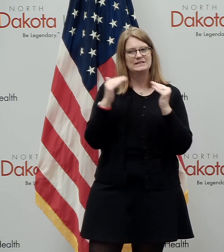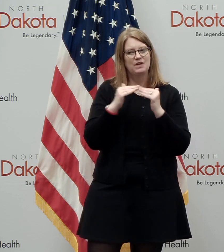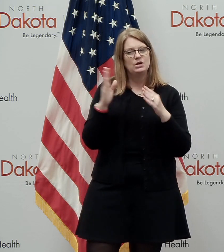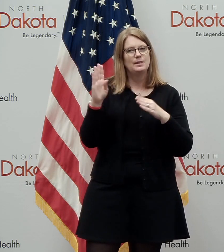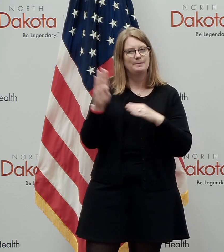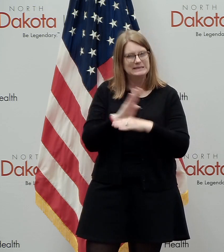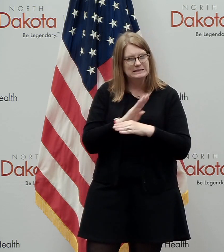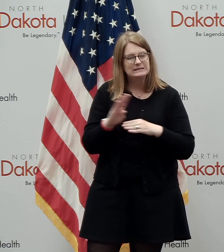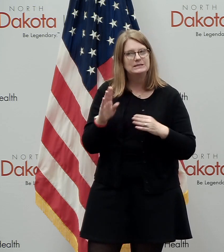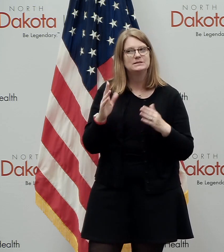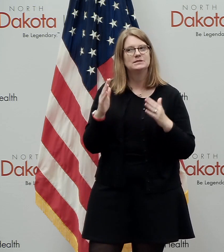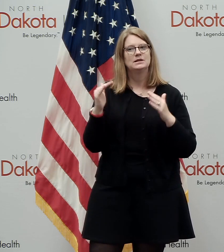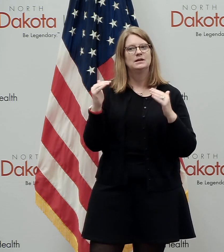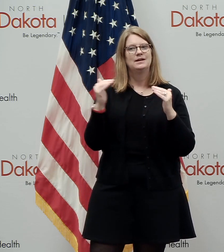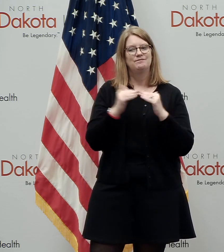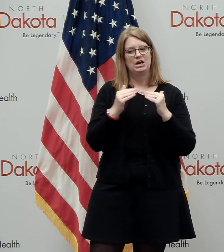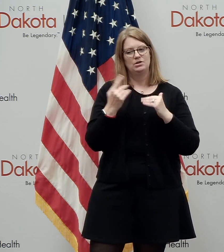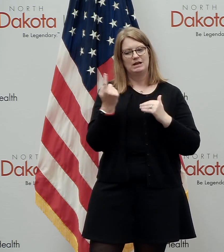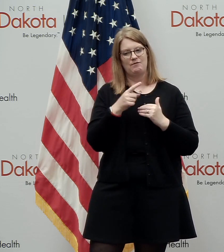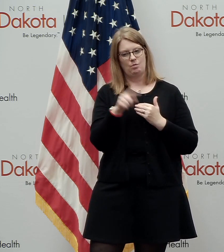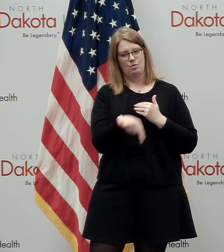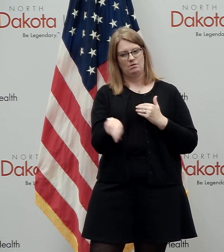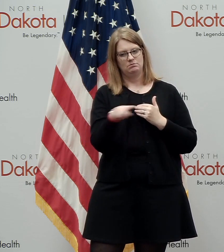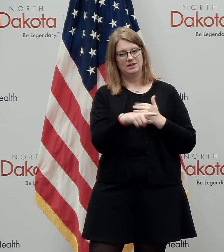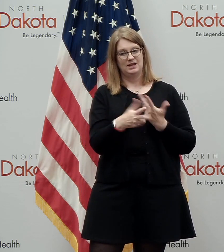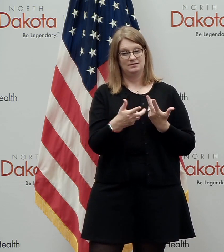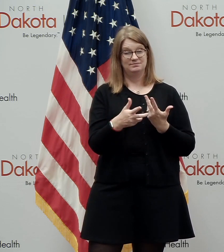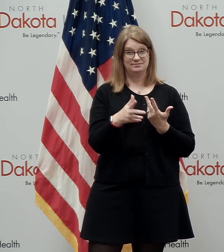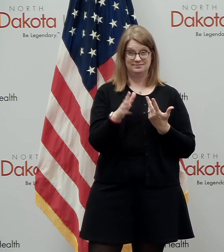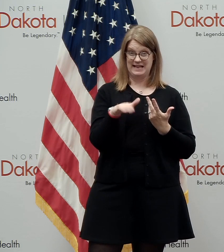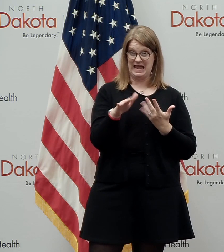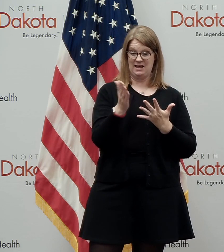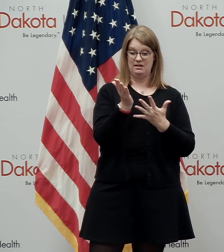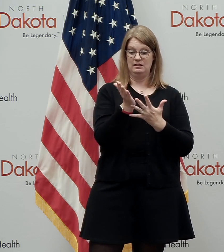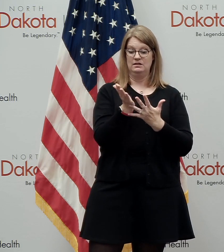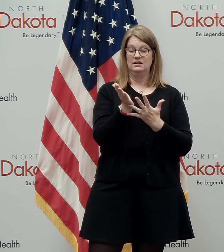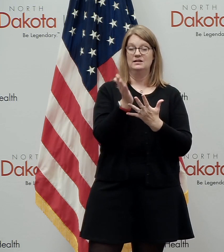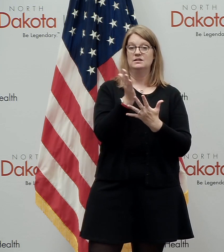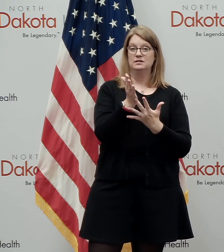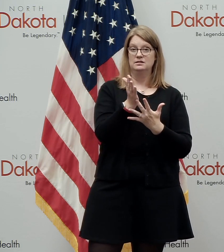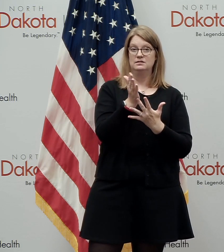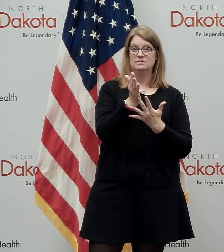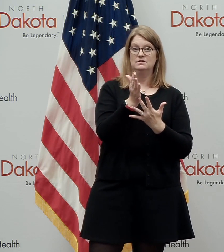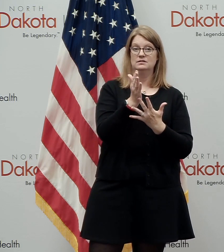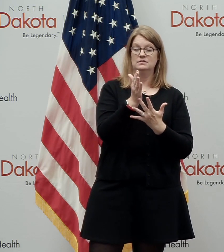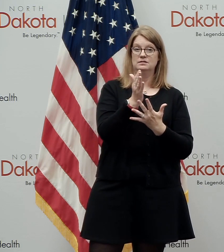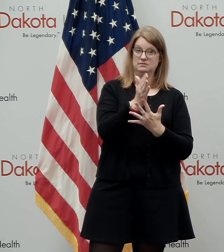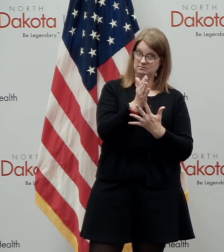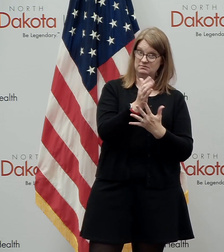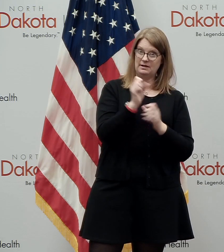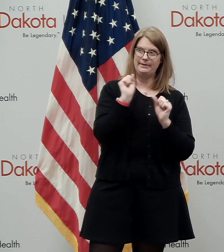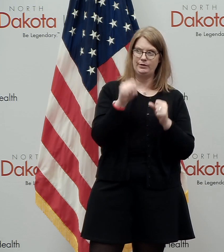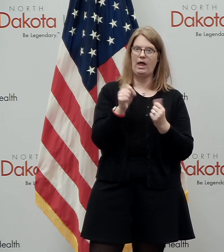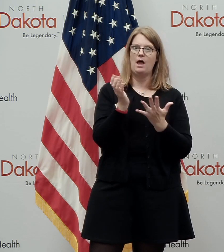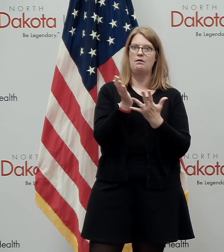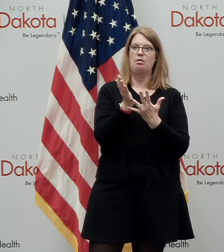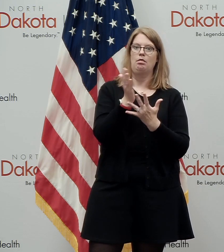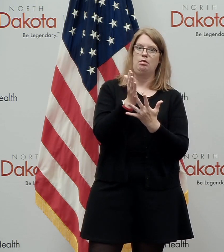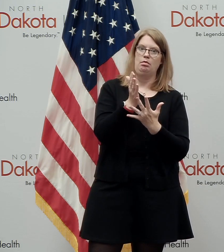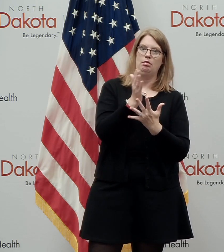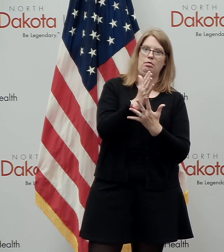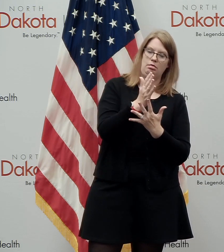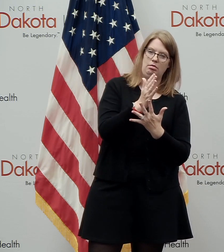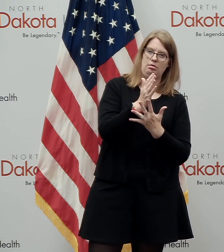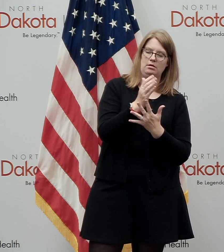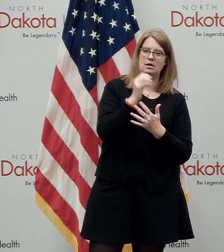fair to the everybody there to say, hey, look, we're moving people one step at a time. You can keep moving up. I mean, last stop may